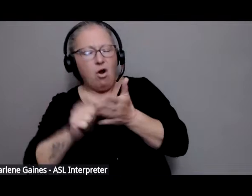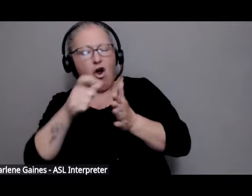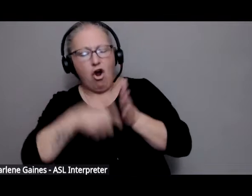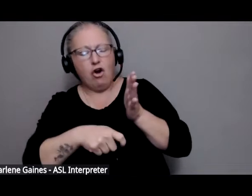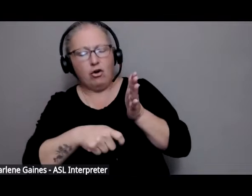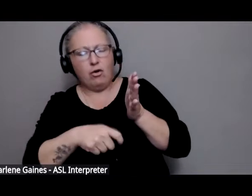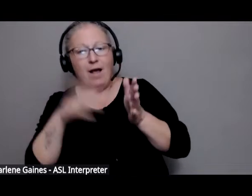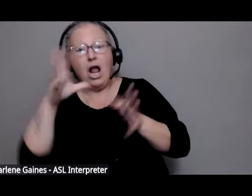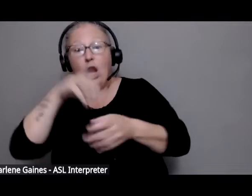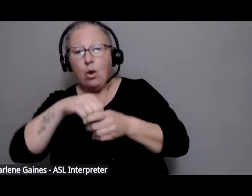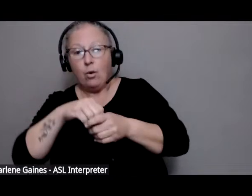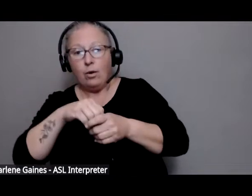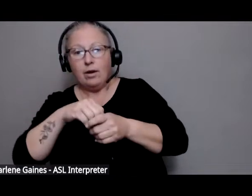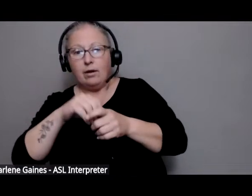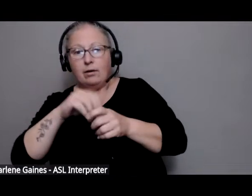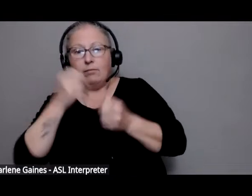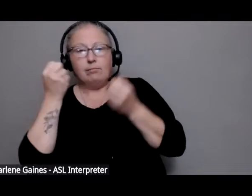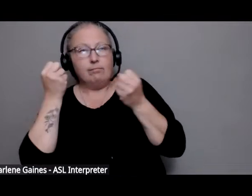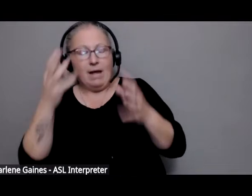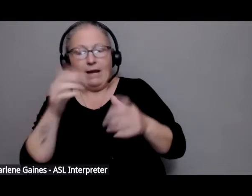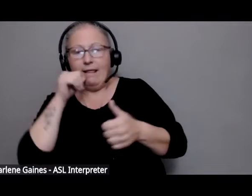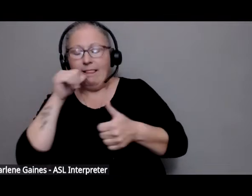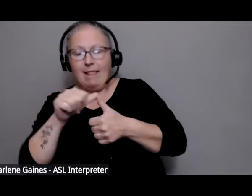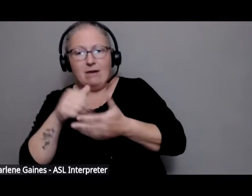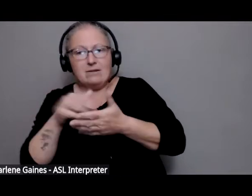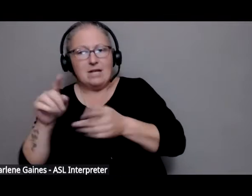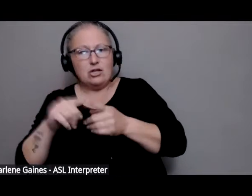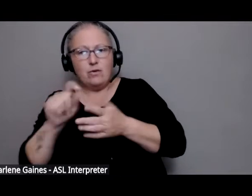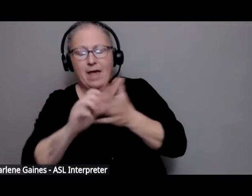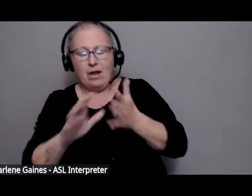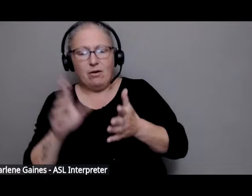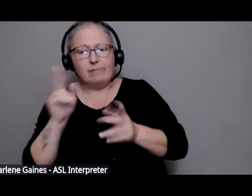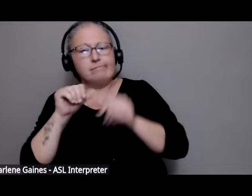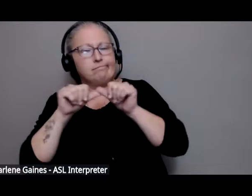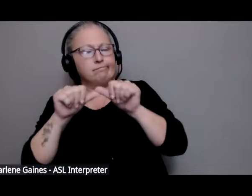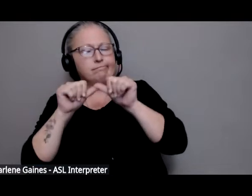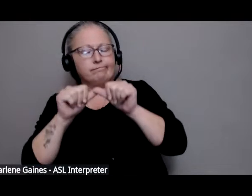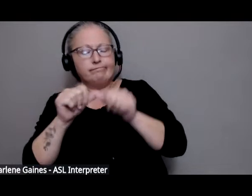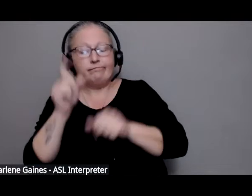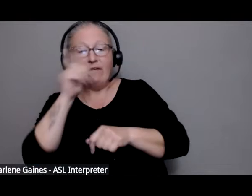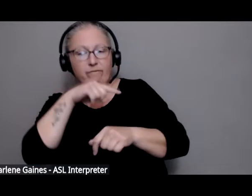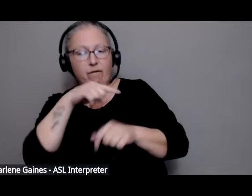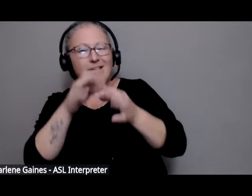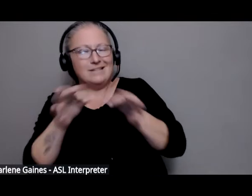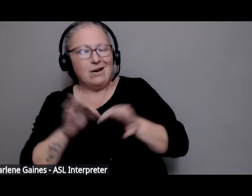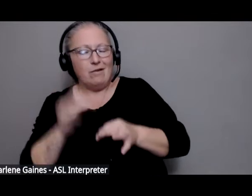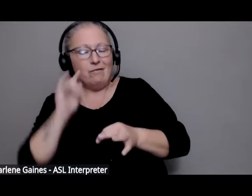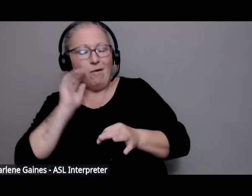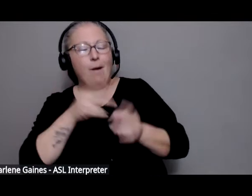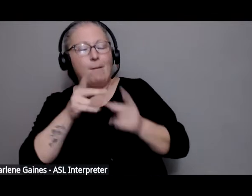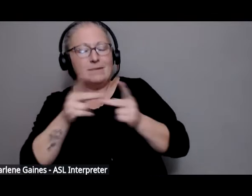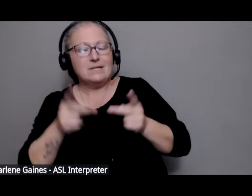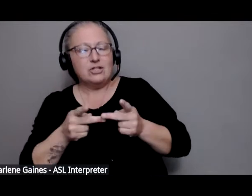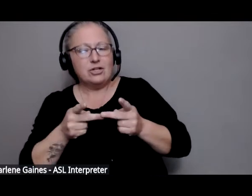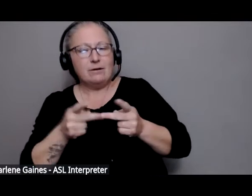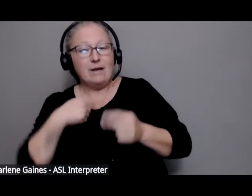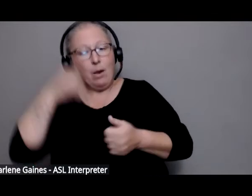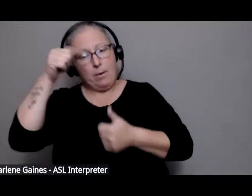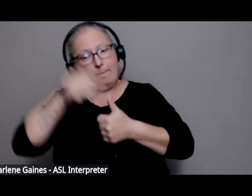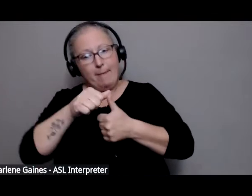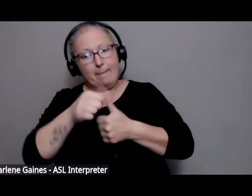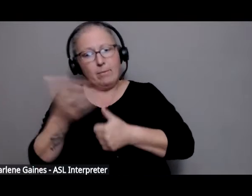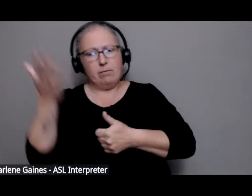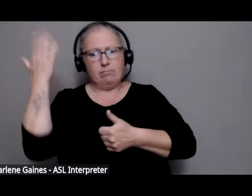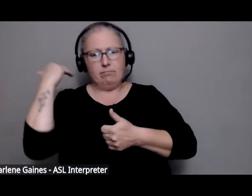many colorful letters to the editor that continue to perpetuate a false narrative of our position, I remembered back